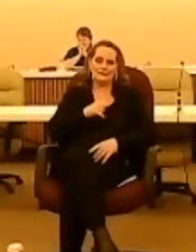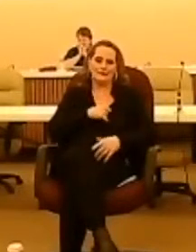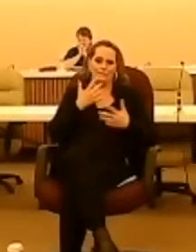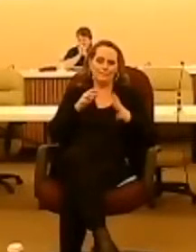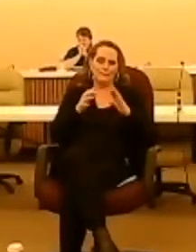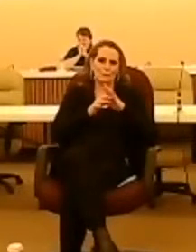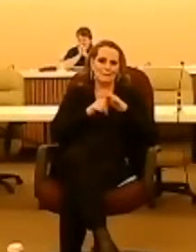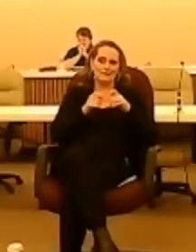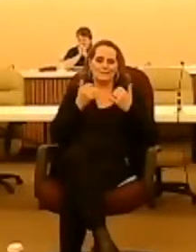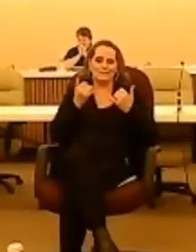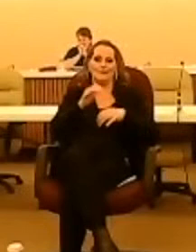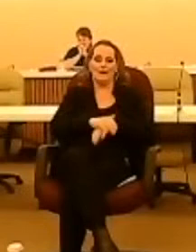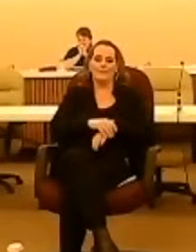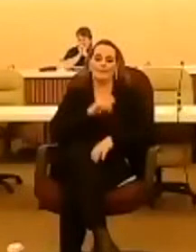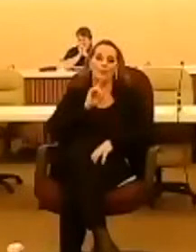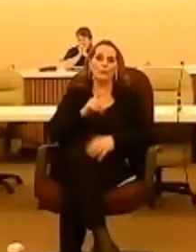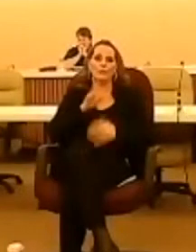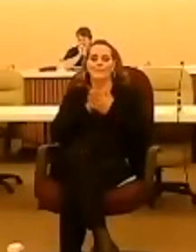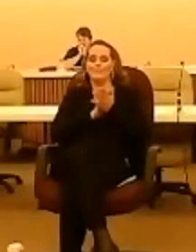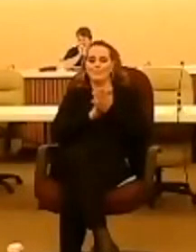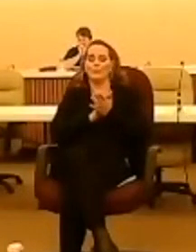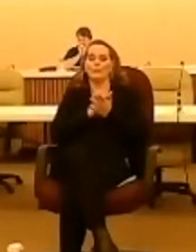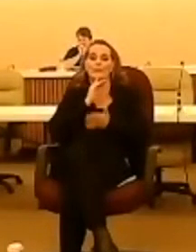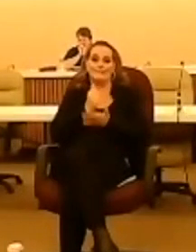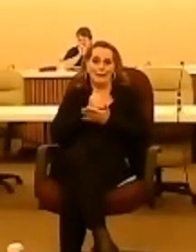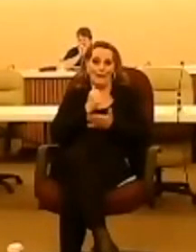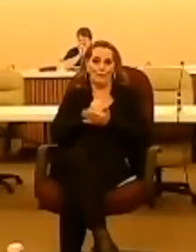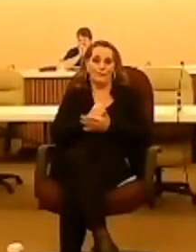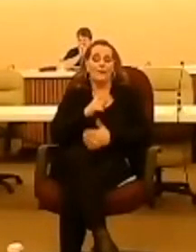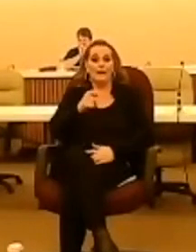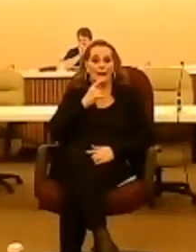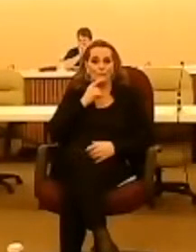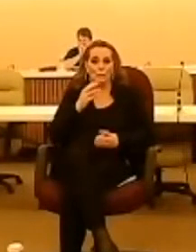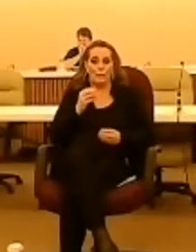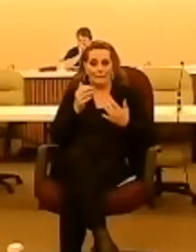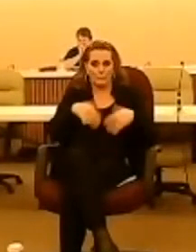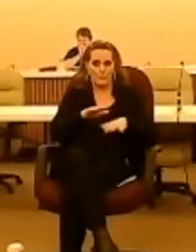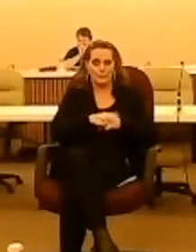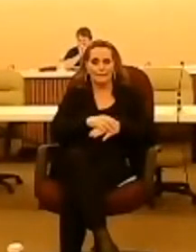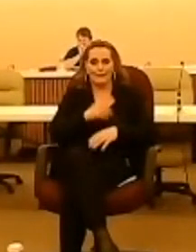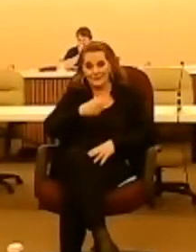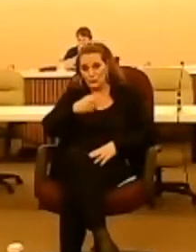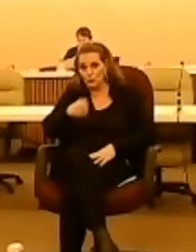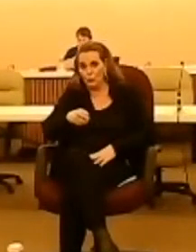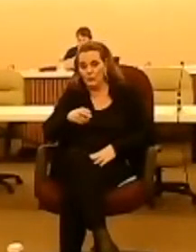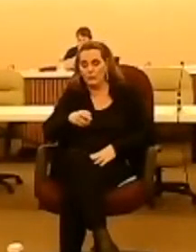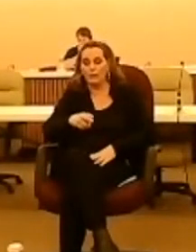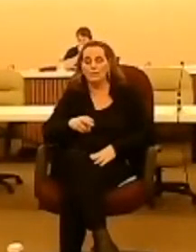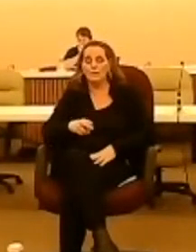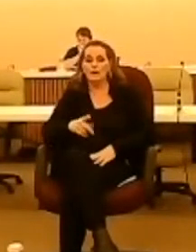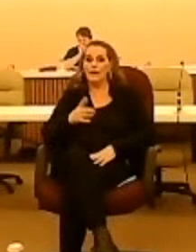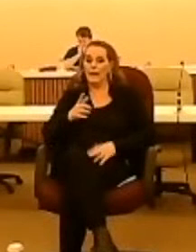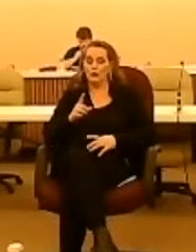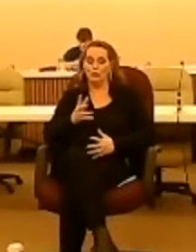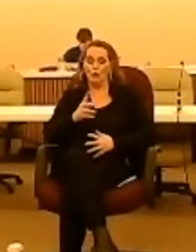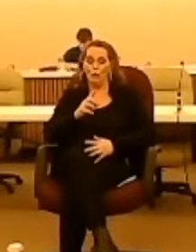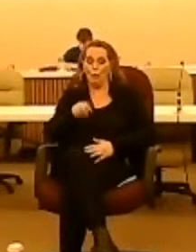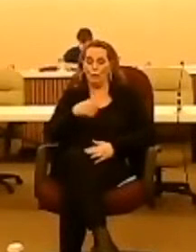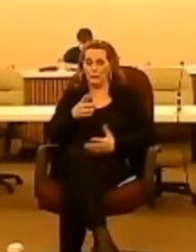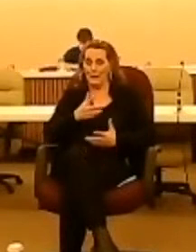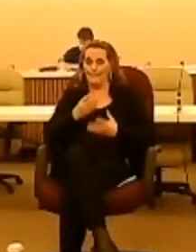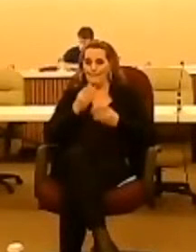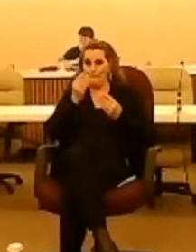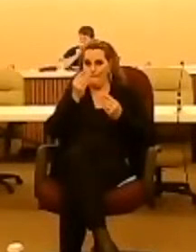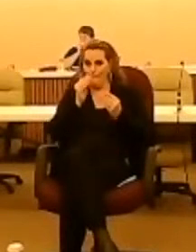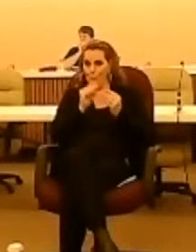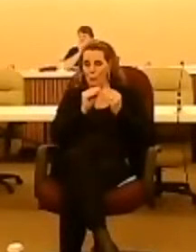are very motivated to help you if you have a property that's a historical site property and you just want more information as to what it